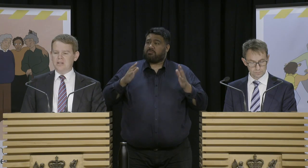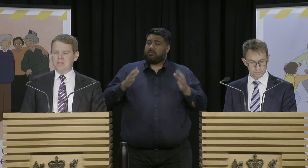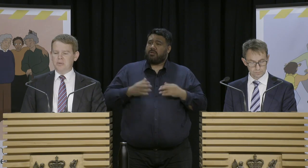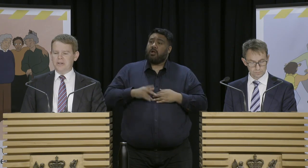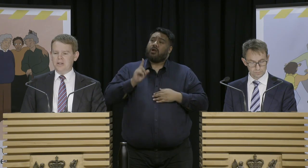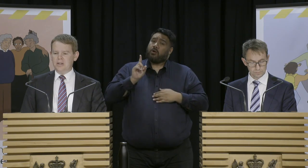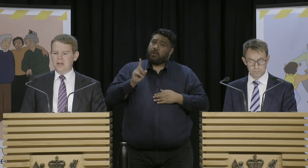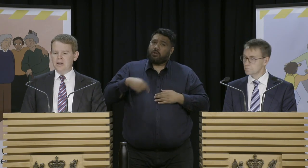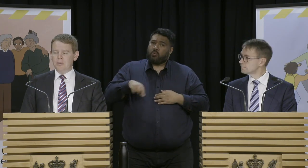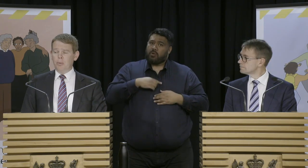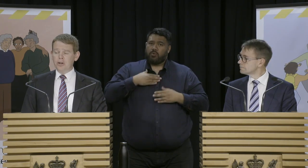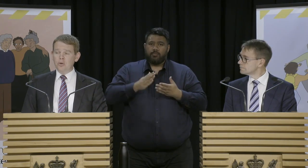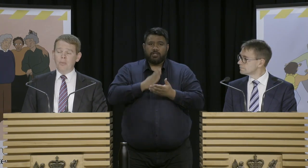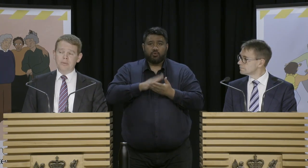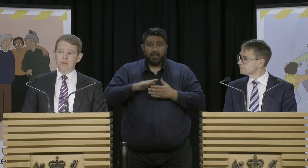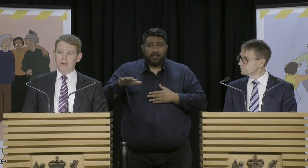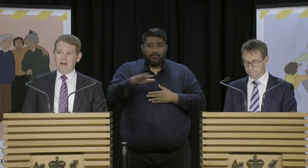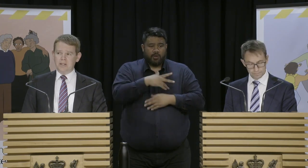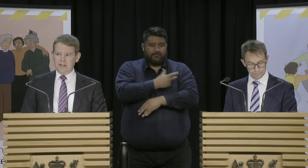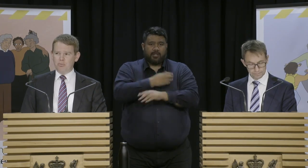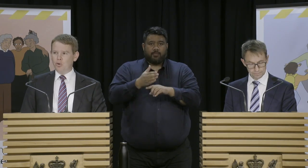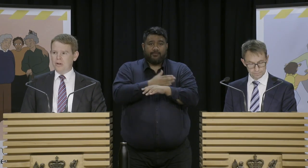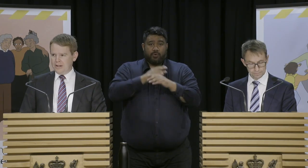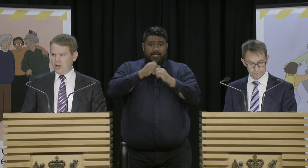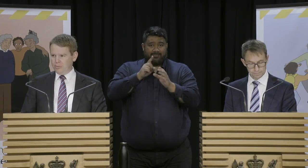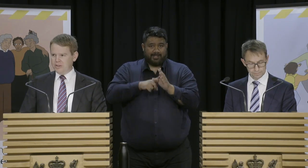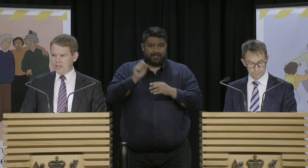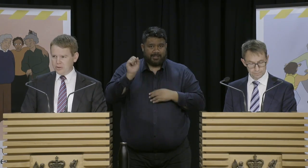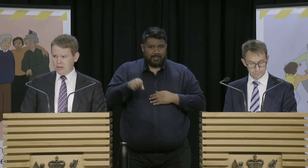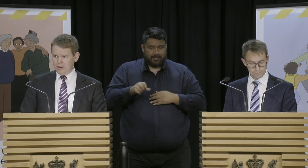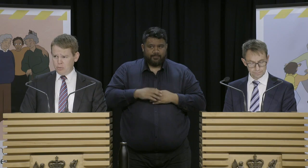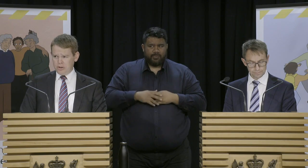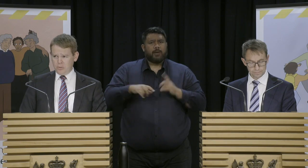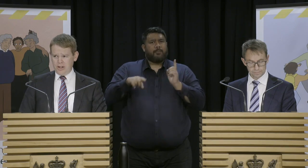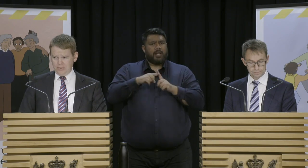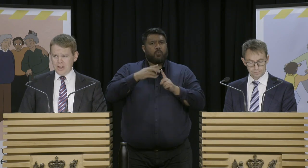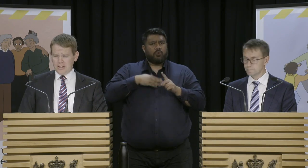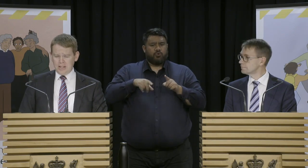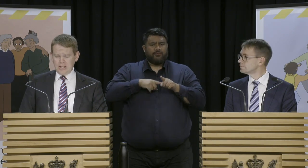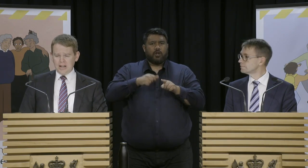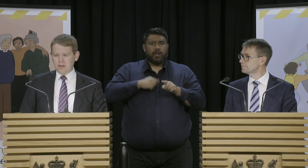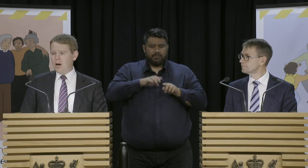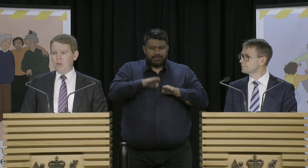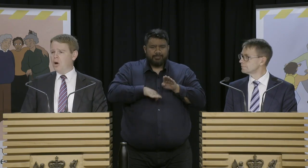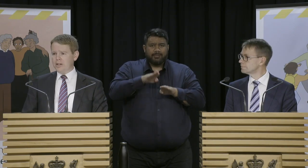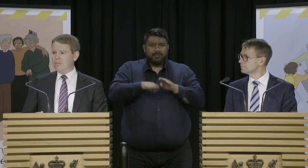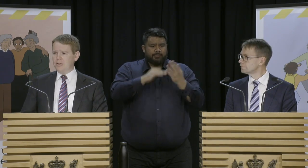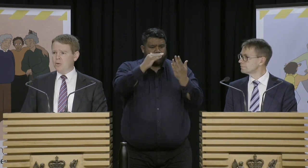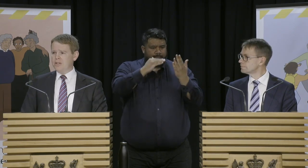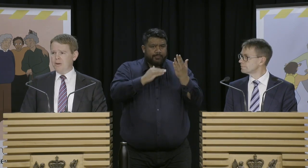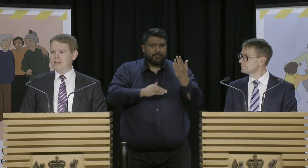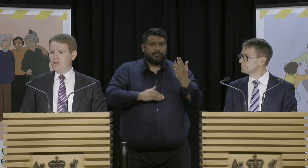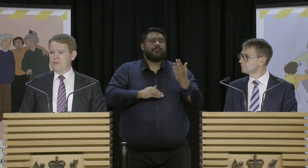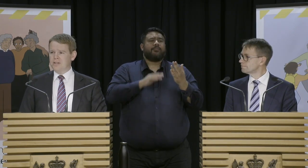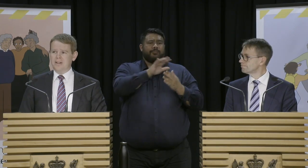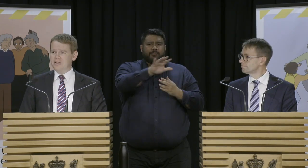be vaccinated by the end of the year. But we do want people to be vaccinated broadly in line with the sequencing framework that we have set out. I accept that there